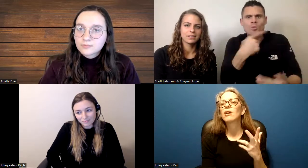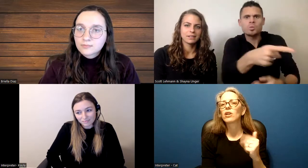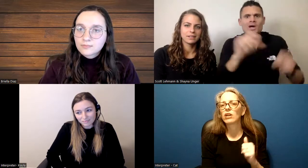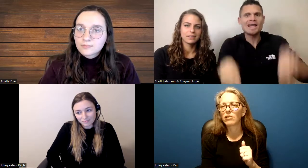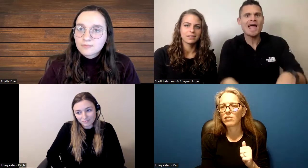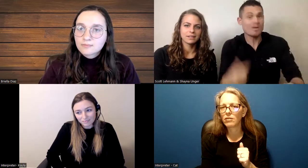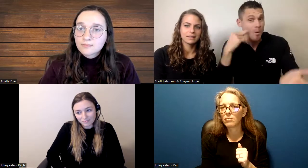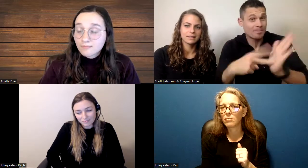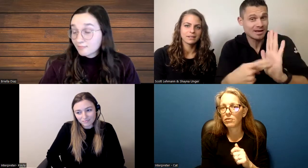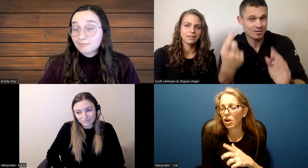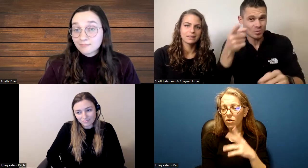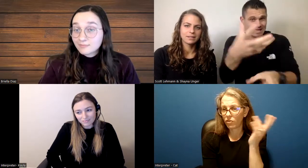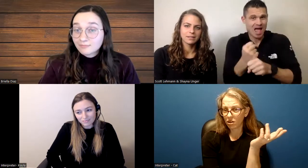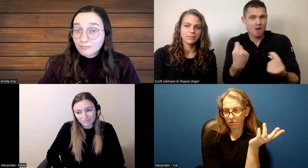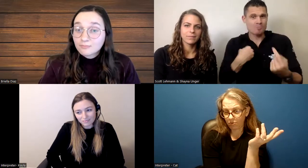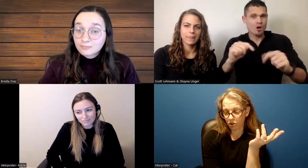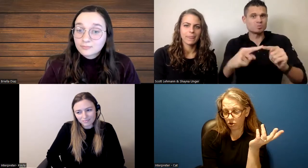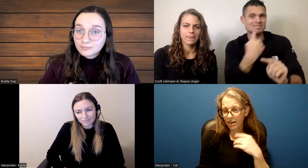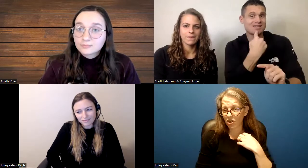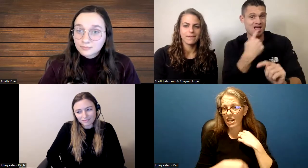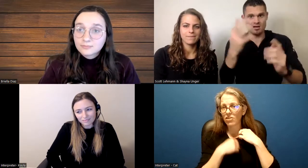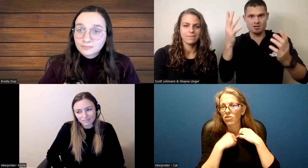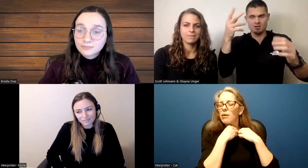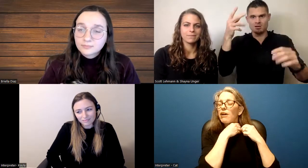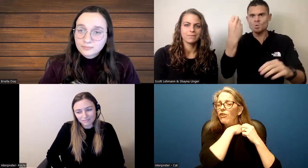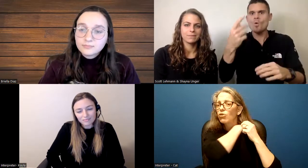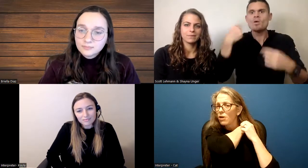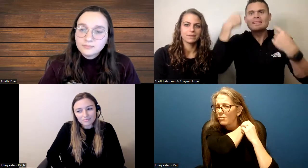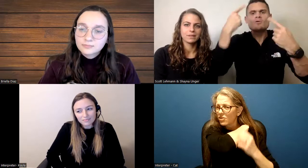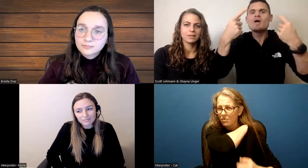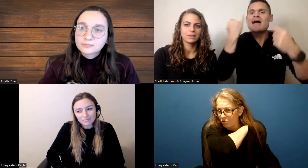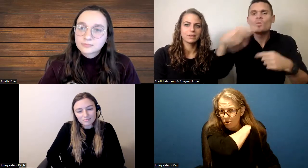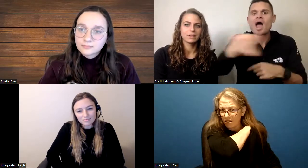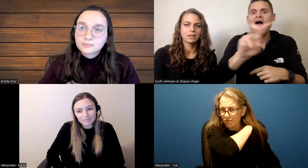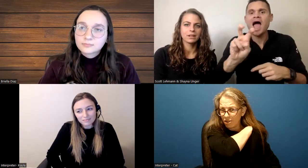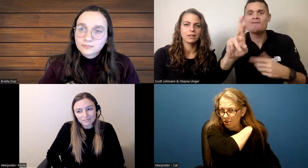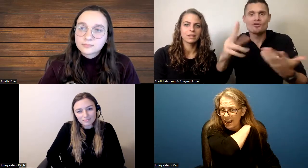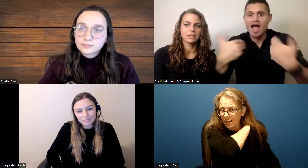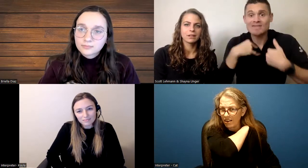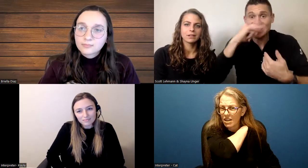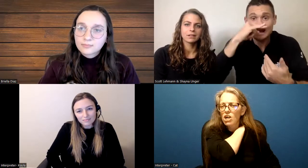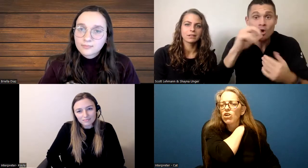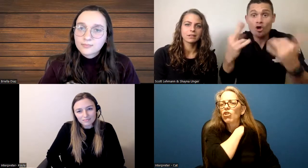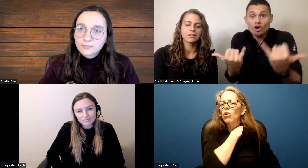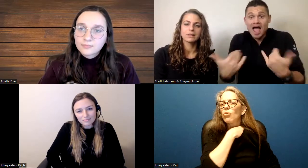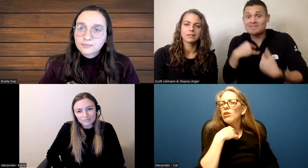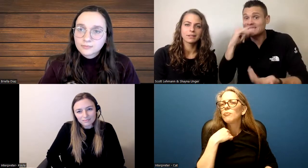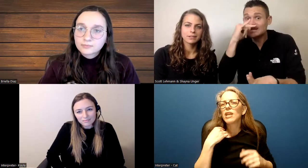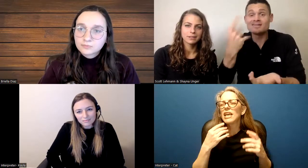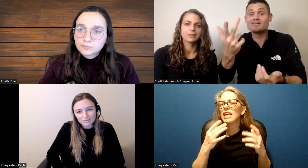a president, you know, of the United States, my folks probably say, do it, you can.